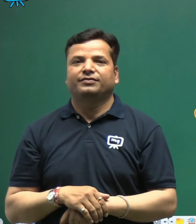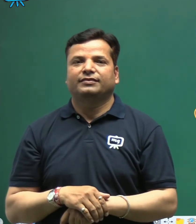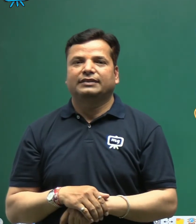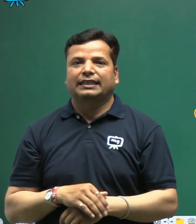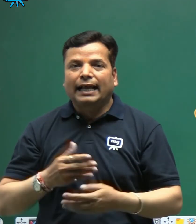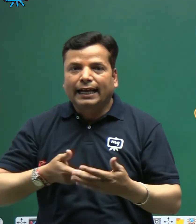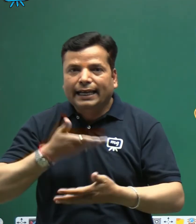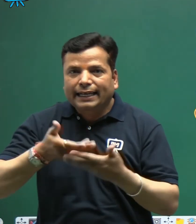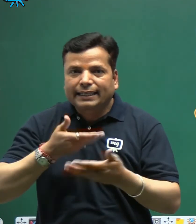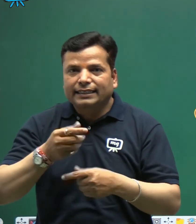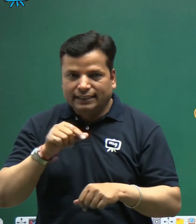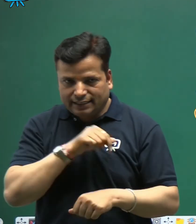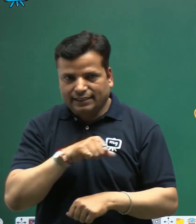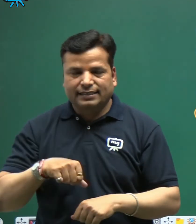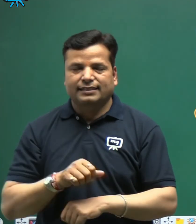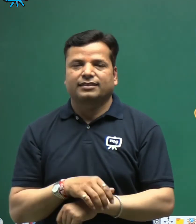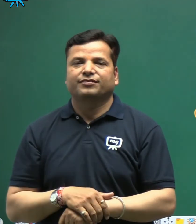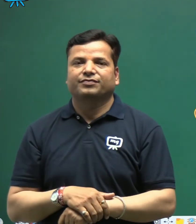teaches us